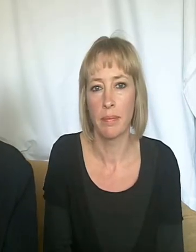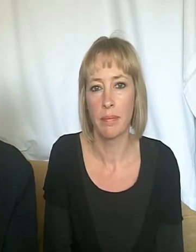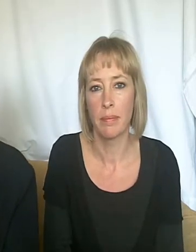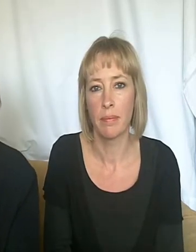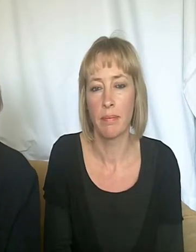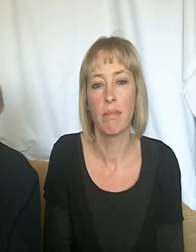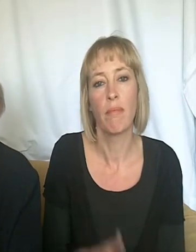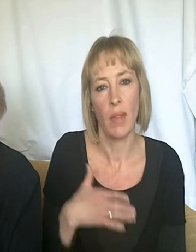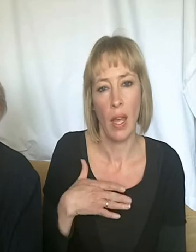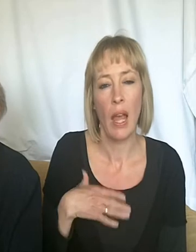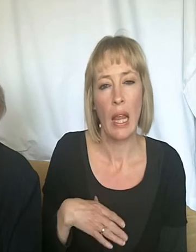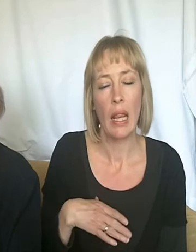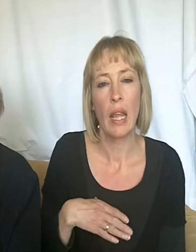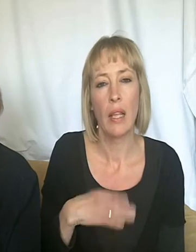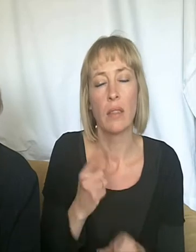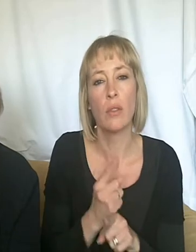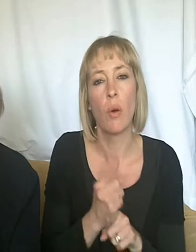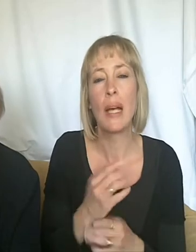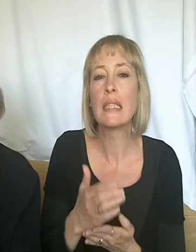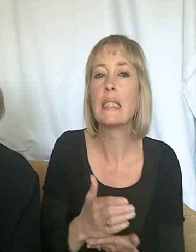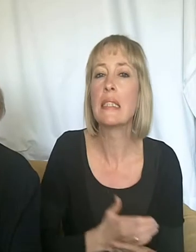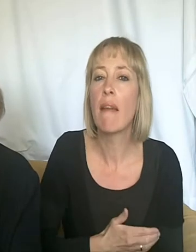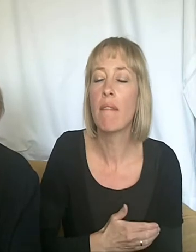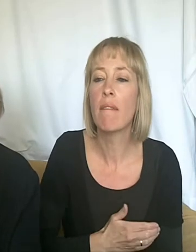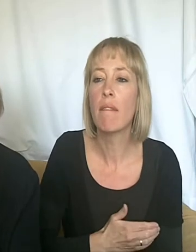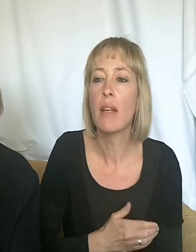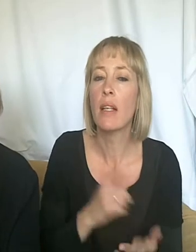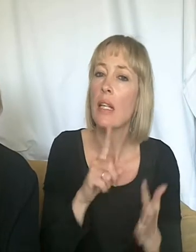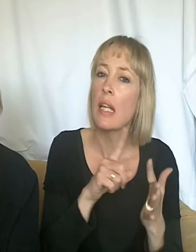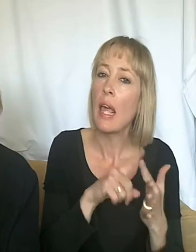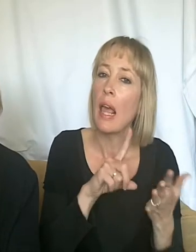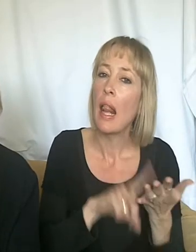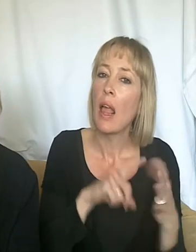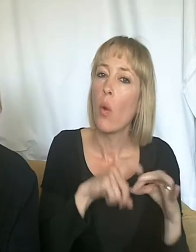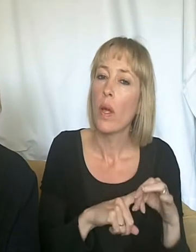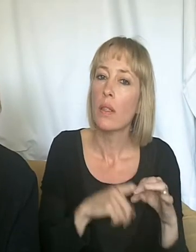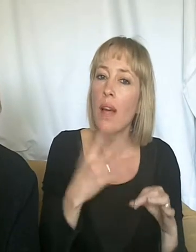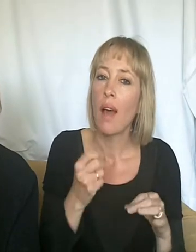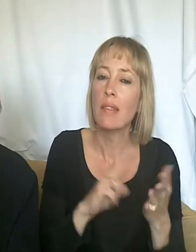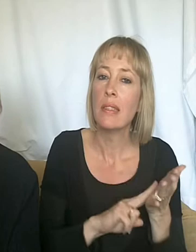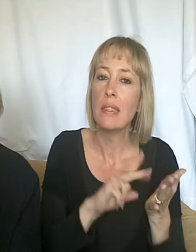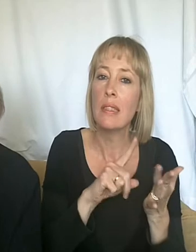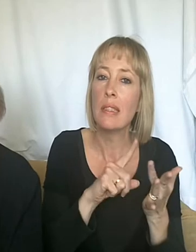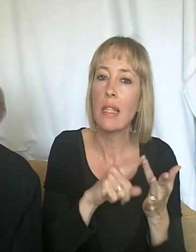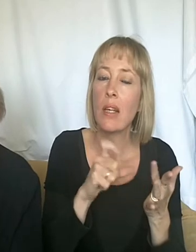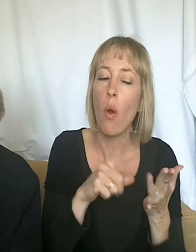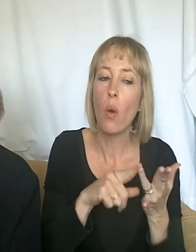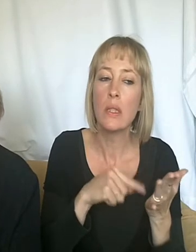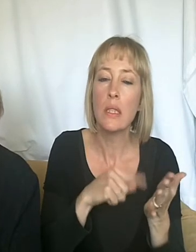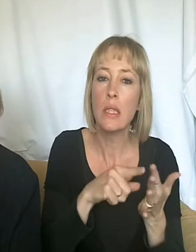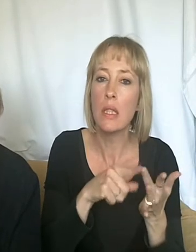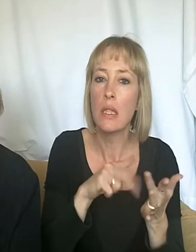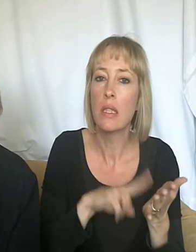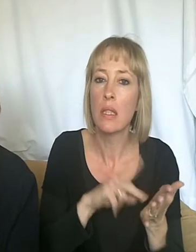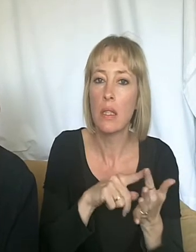I need to talk about safety. E-liquid has got nicotine in it, and